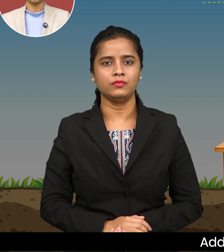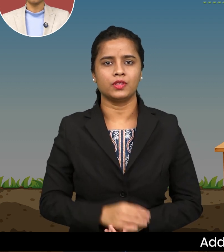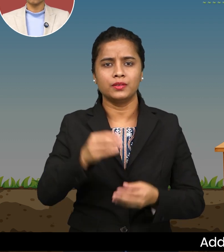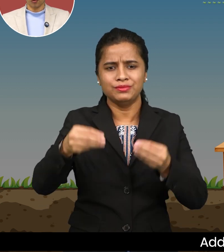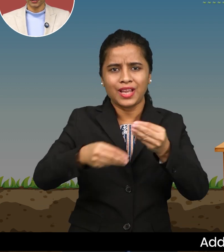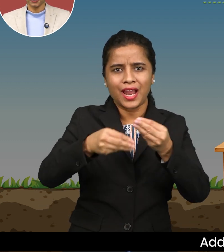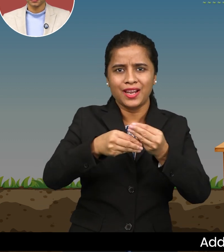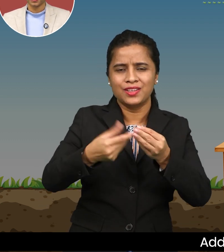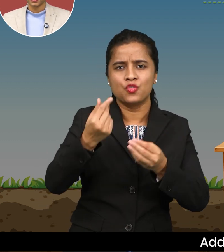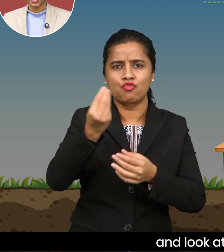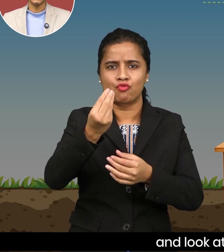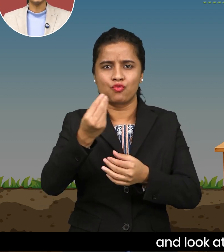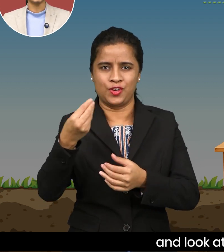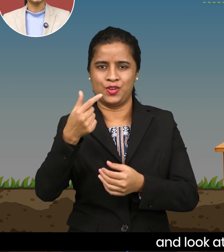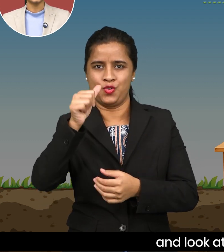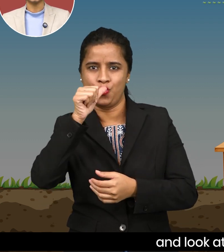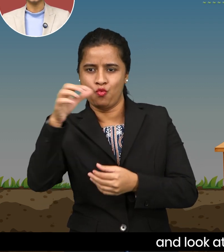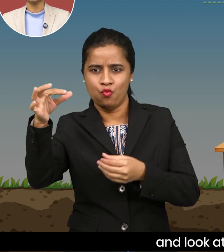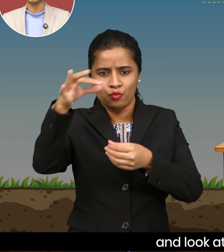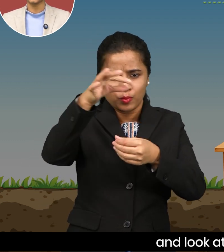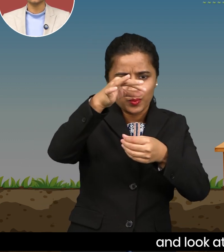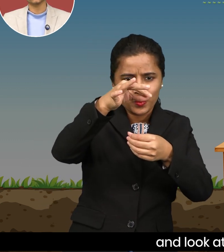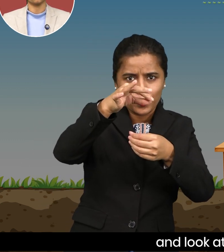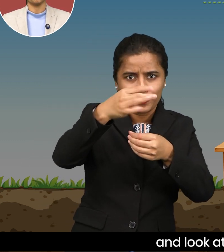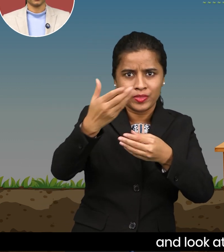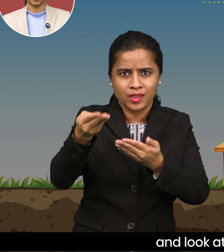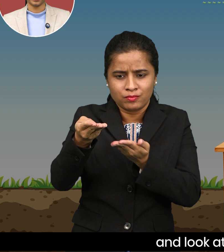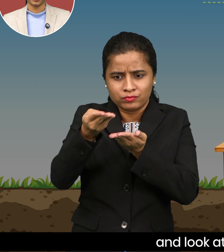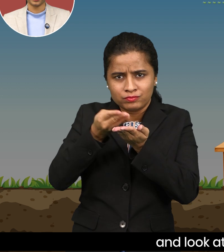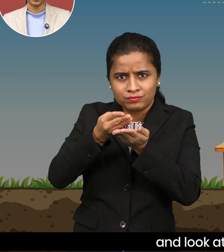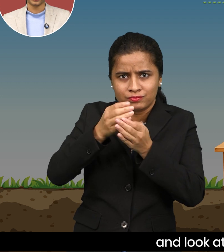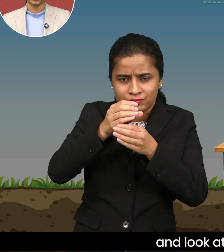Add a drop of water and look at it under a microscope.